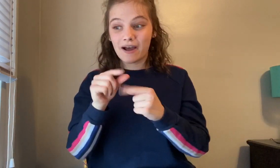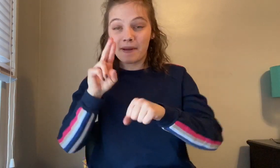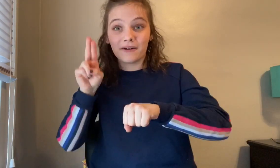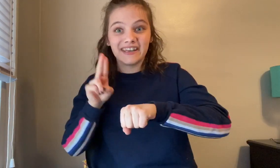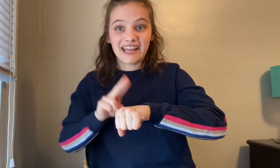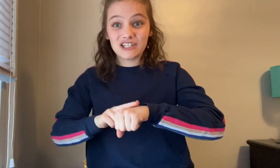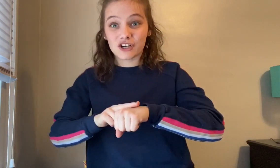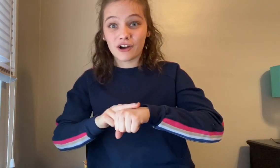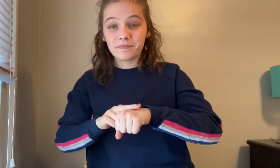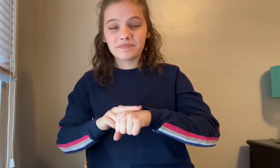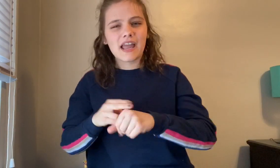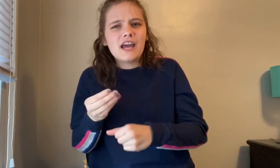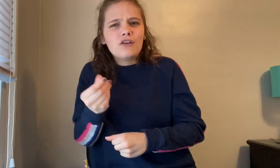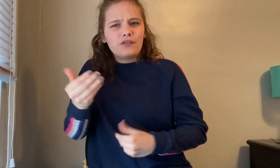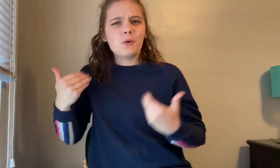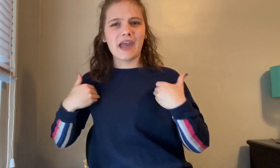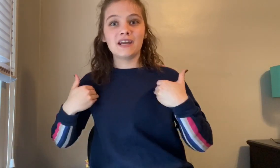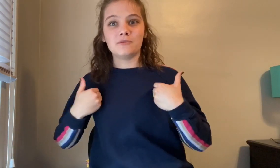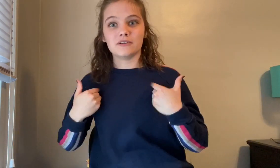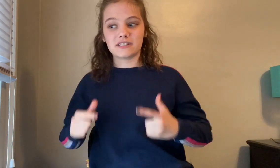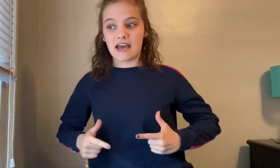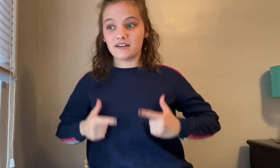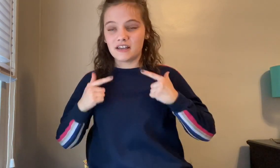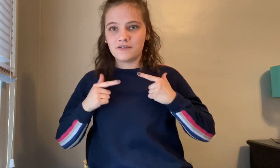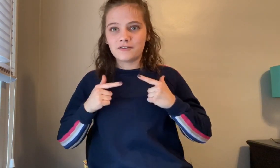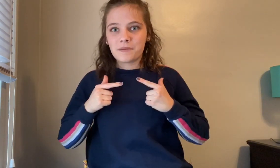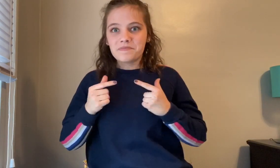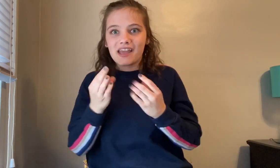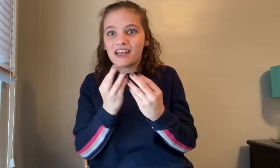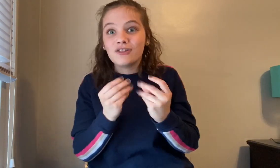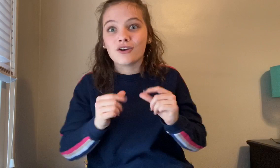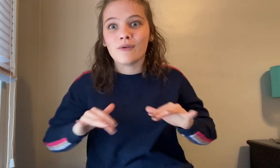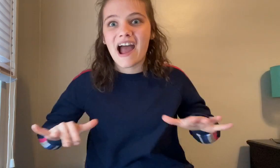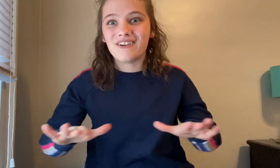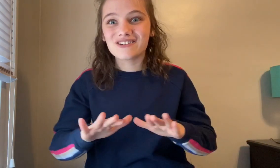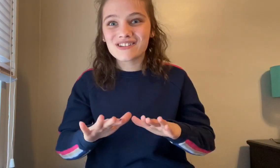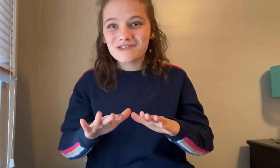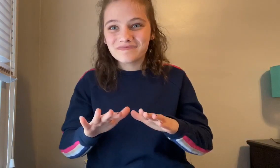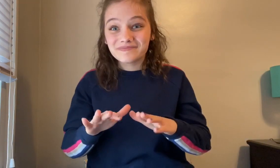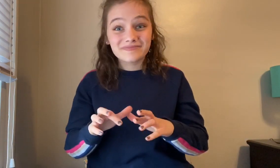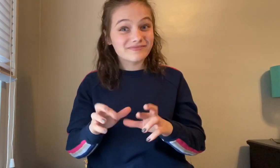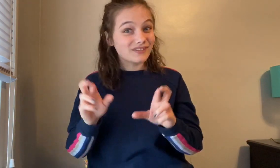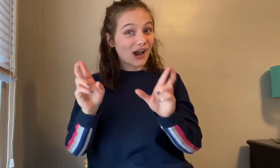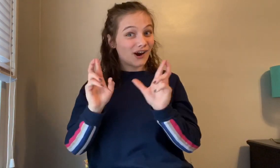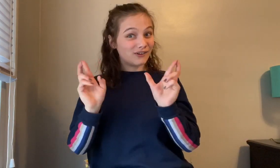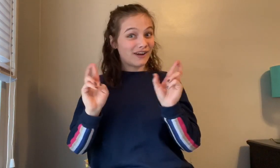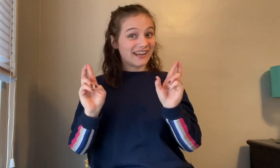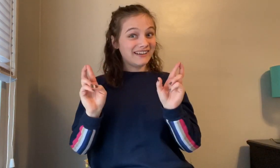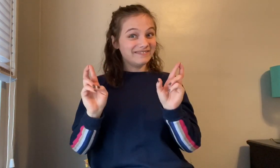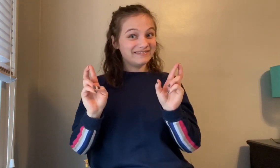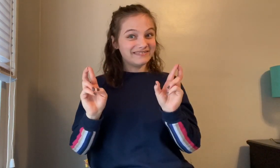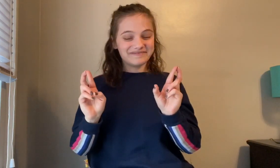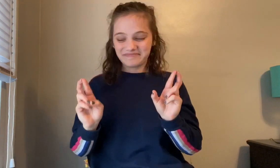about nature and a few animals that live in the ground. Are you ready?